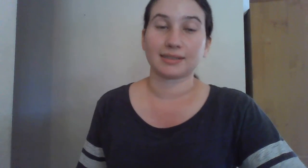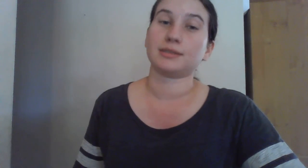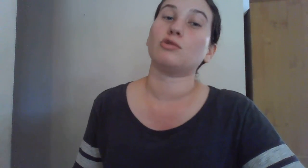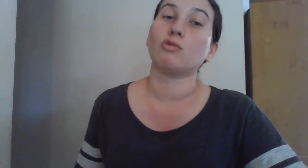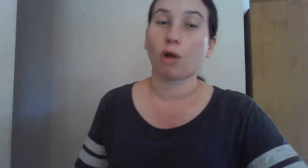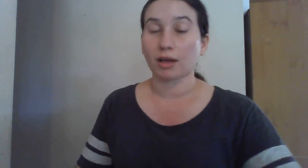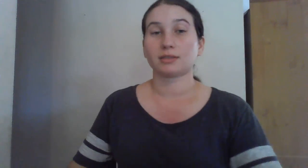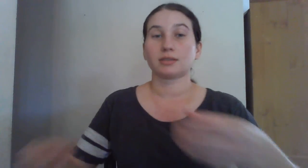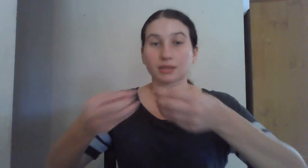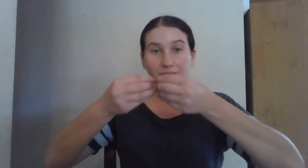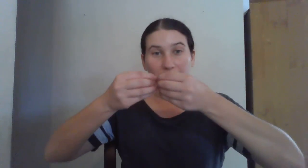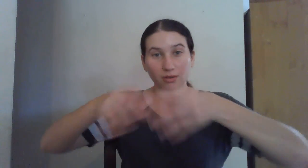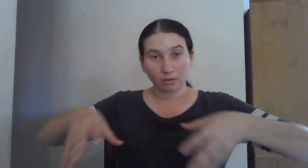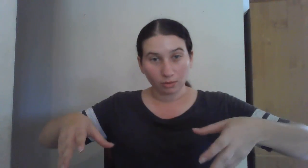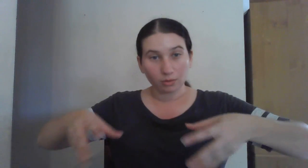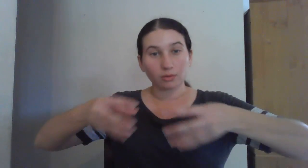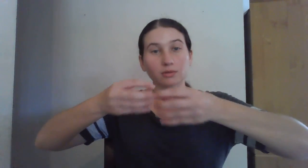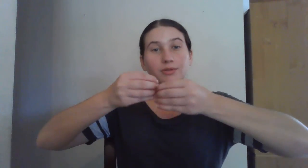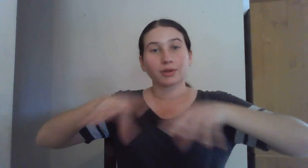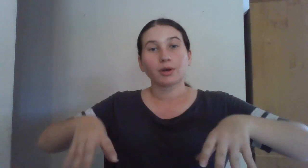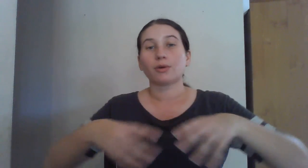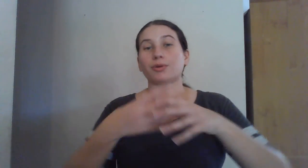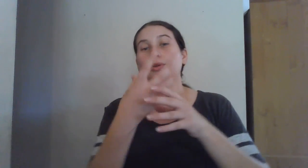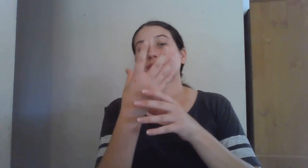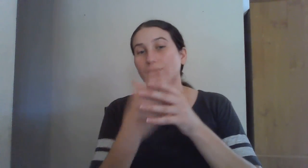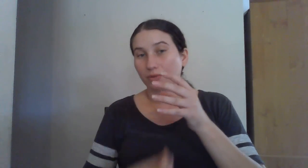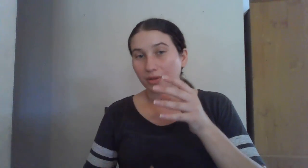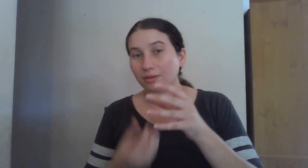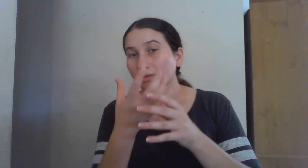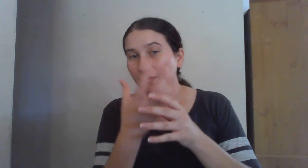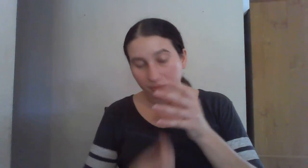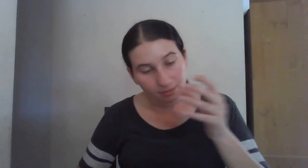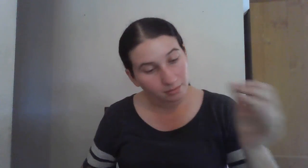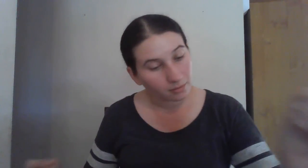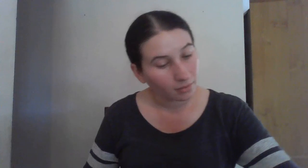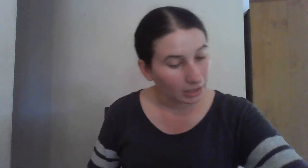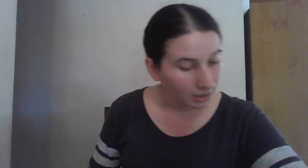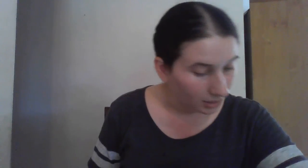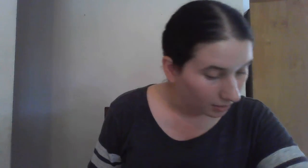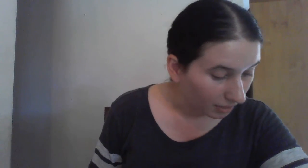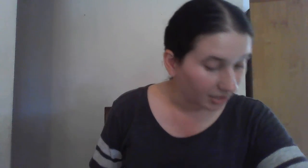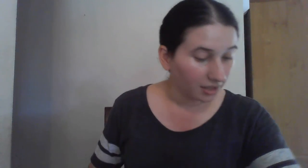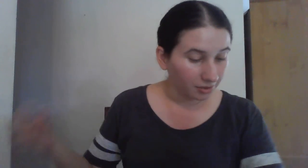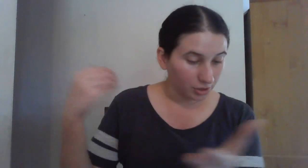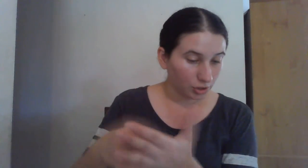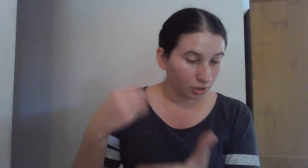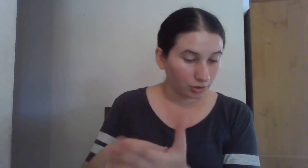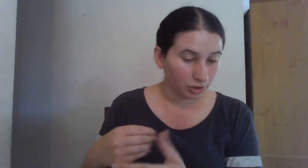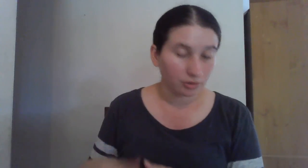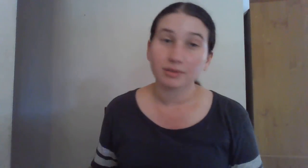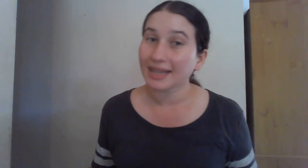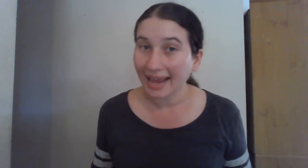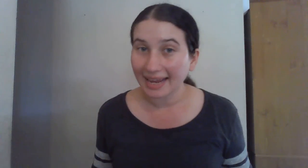in you lost something, lose. Or you can even do this. Money, already showed you.